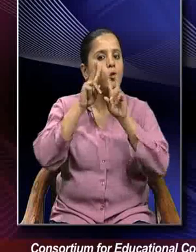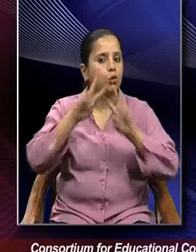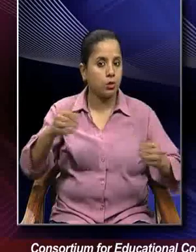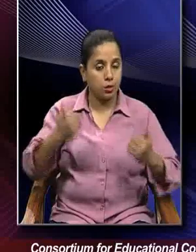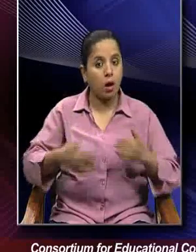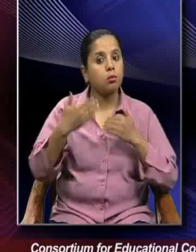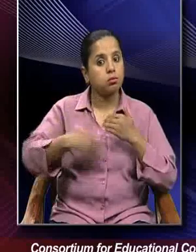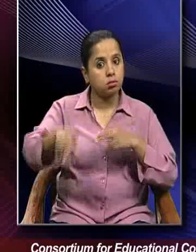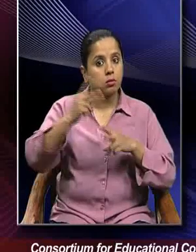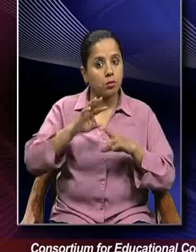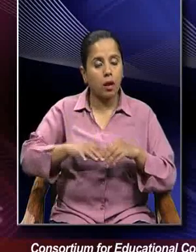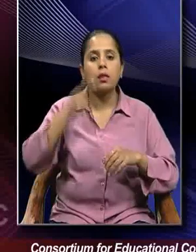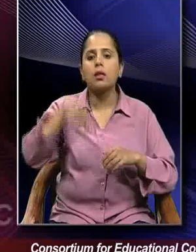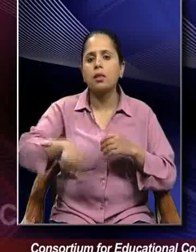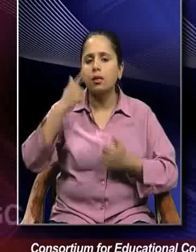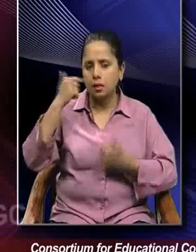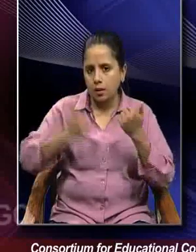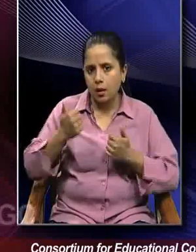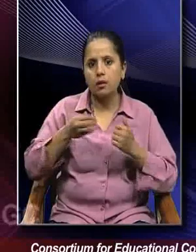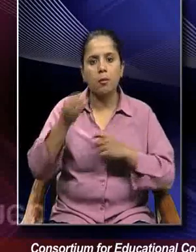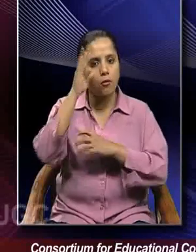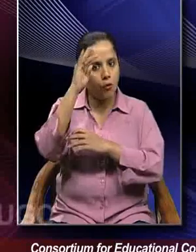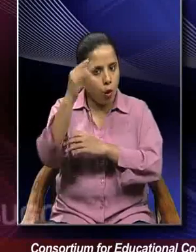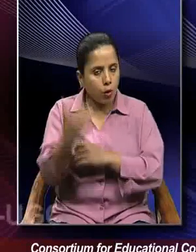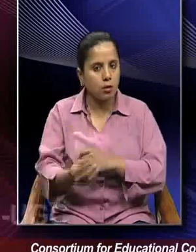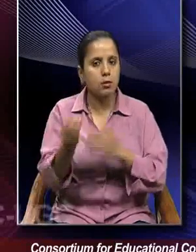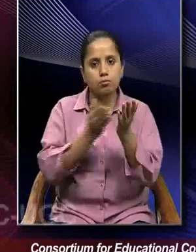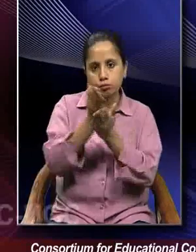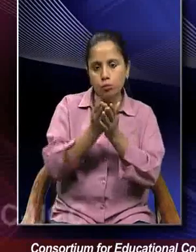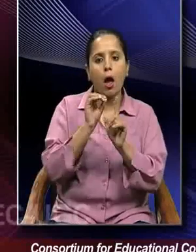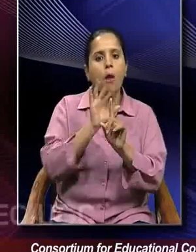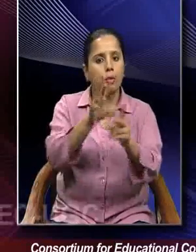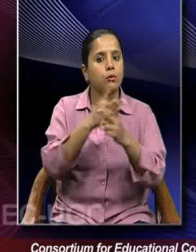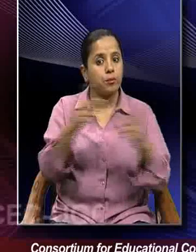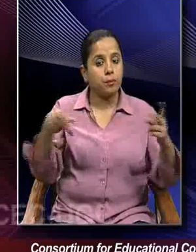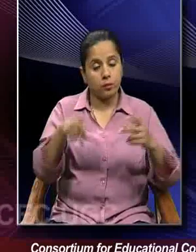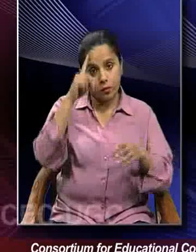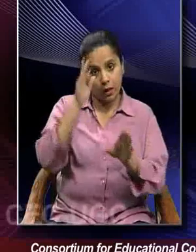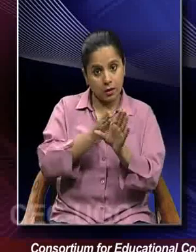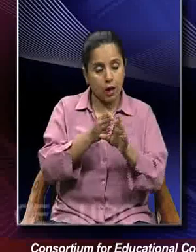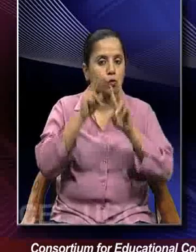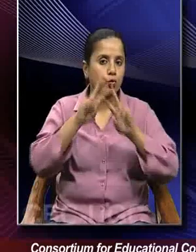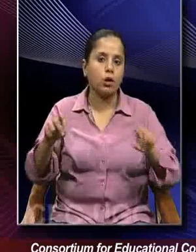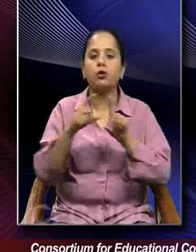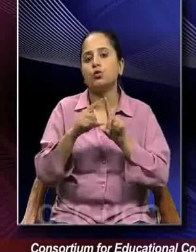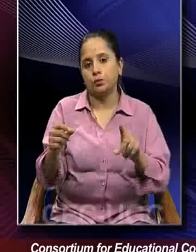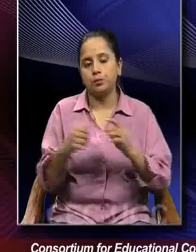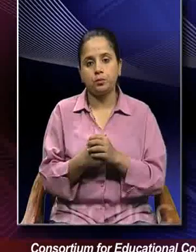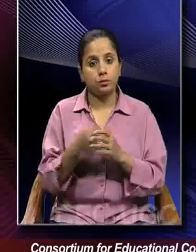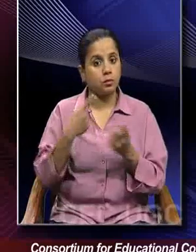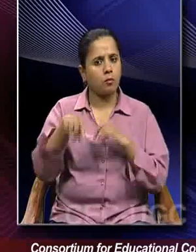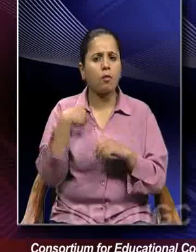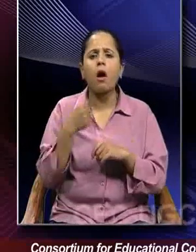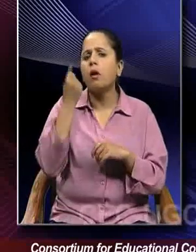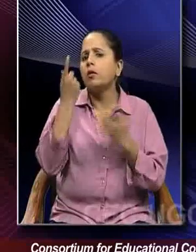will continue examining some of the philosophical and methodological approaches to psychological research. We have